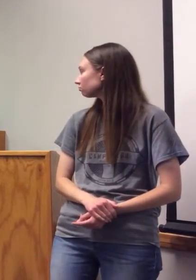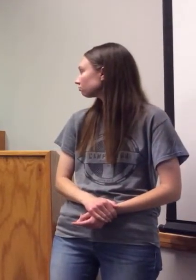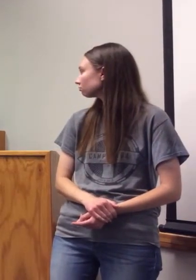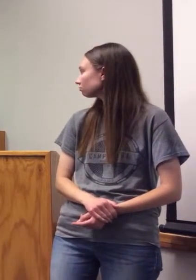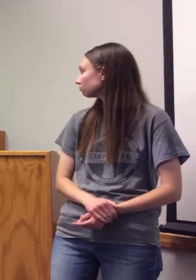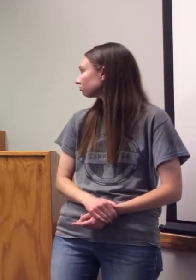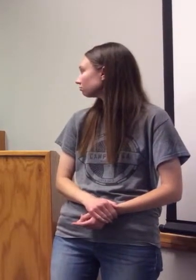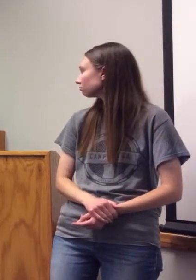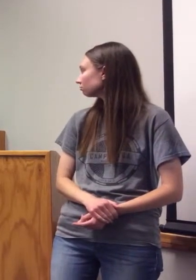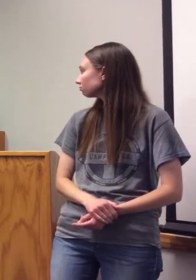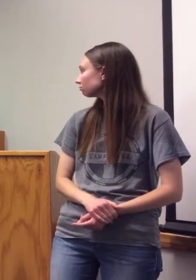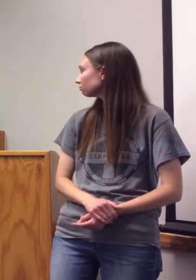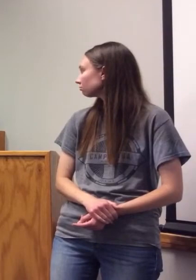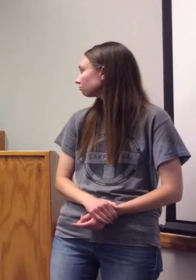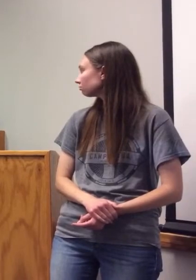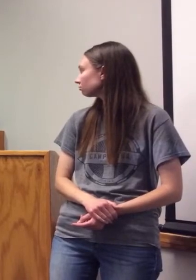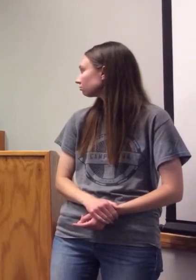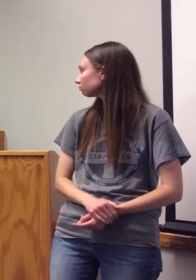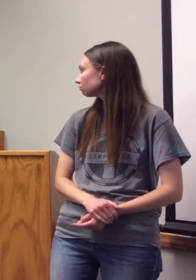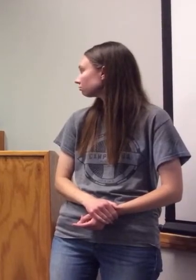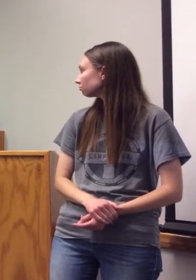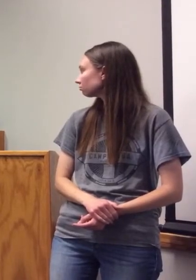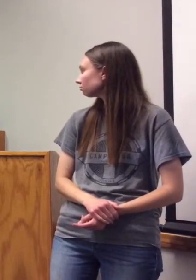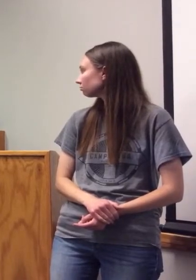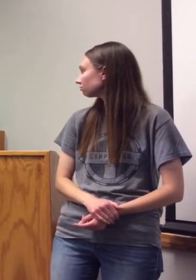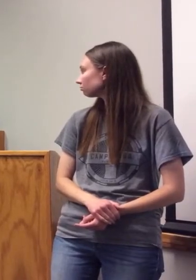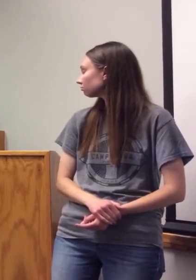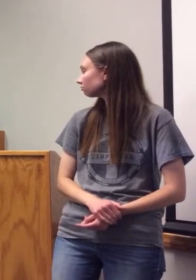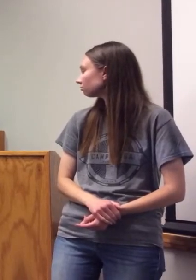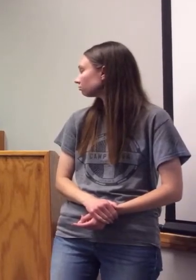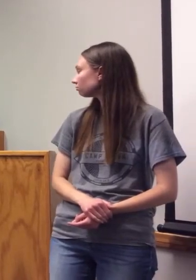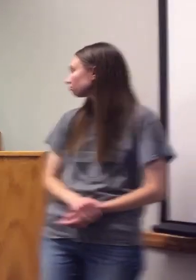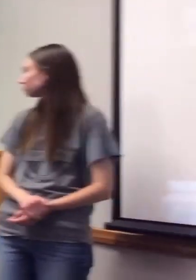That one, or this one? That one.